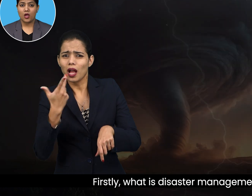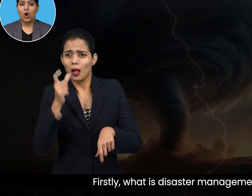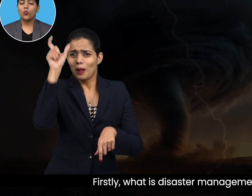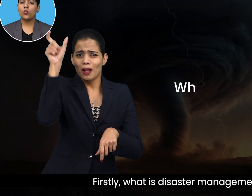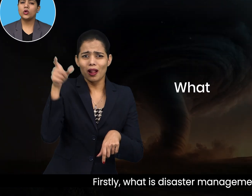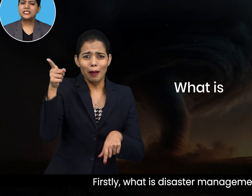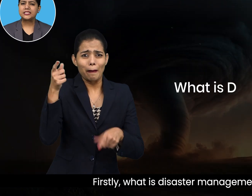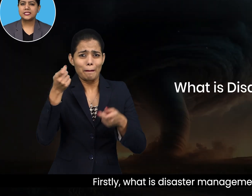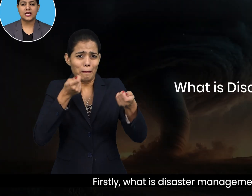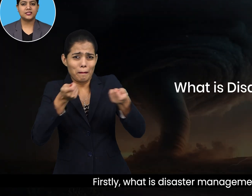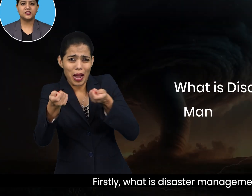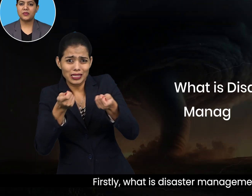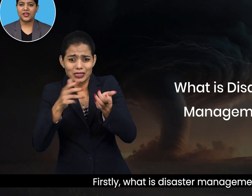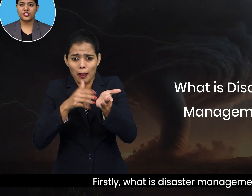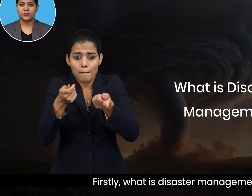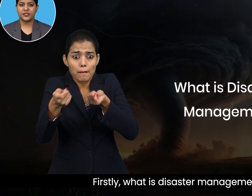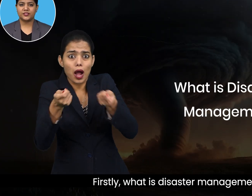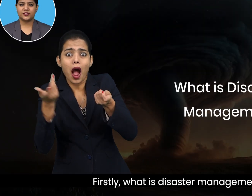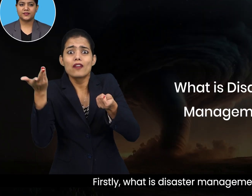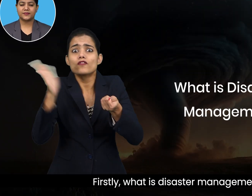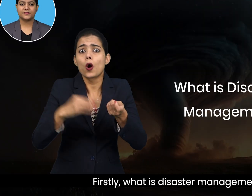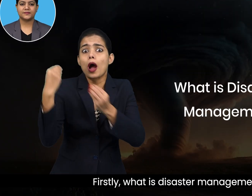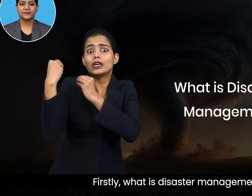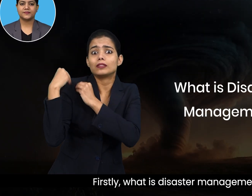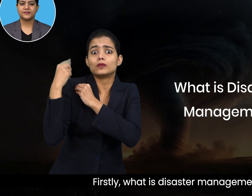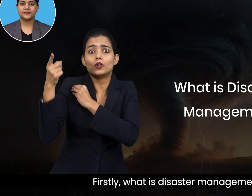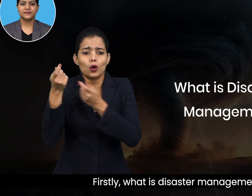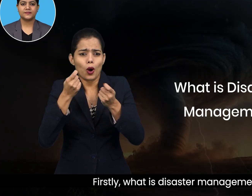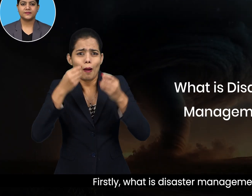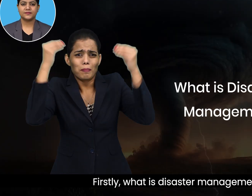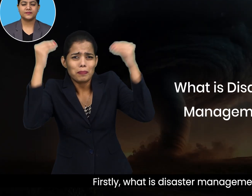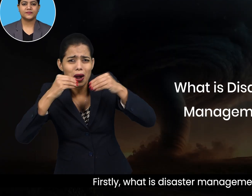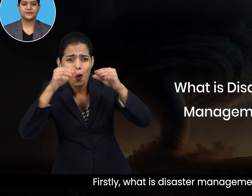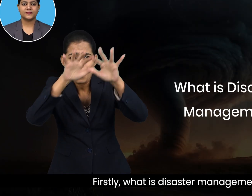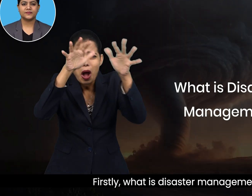Firstly, what is disaster management?